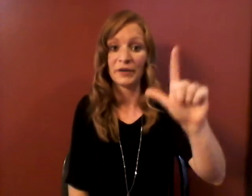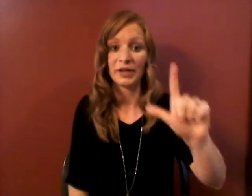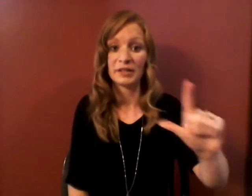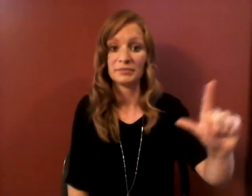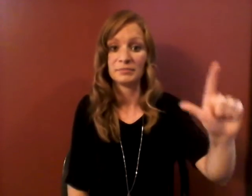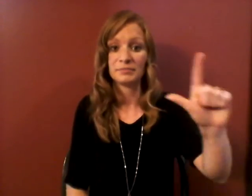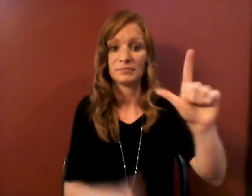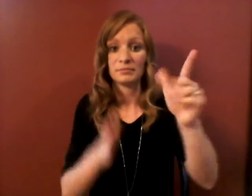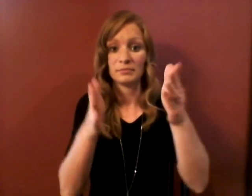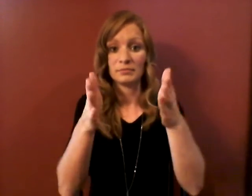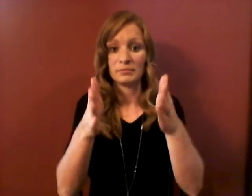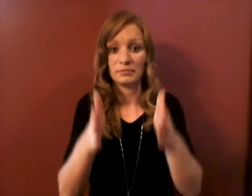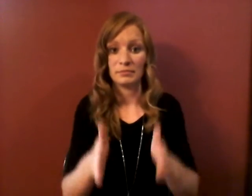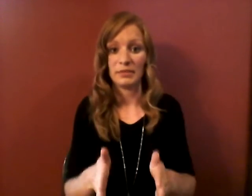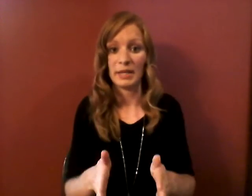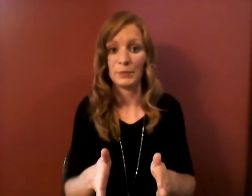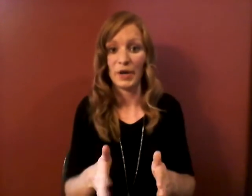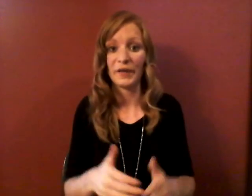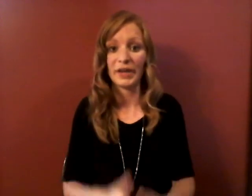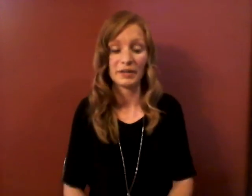librarian. Librarian.